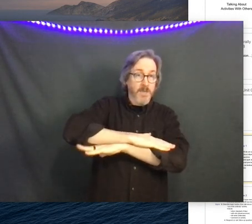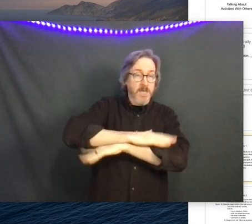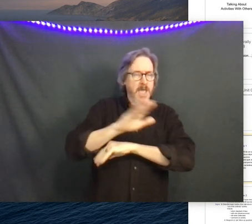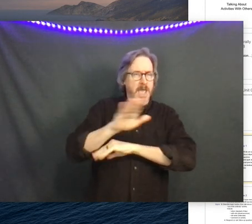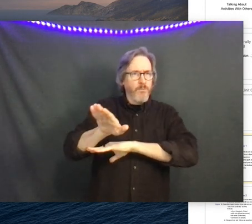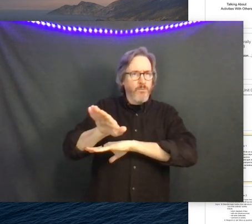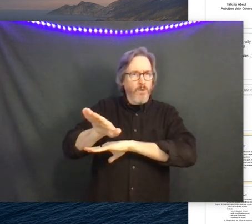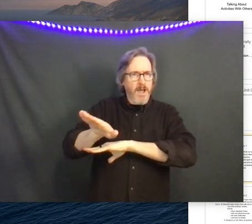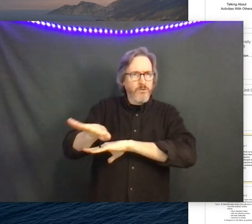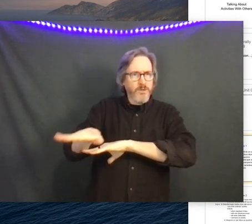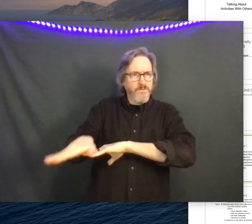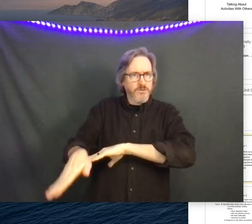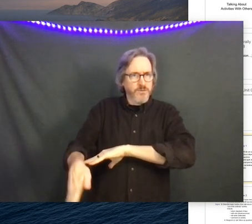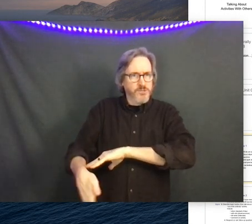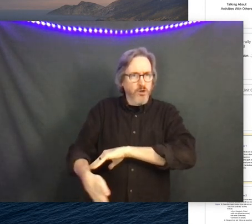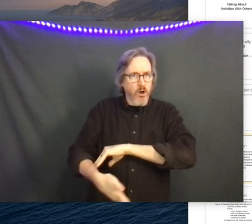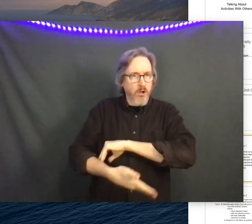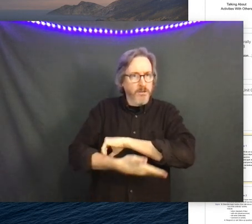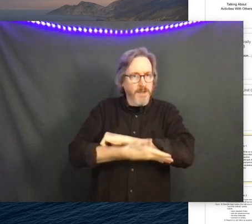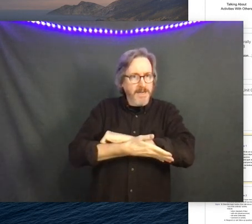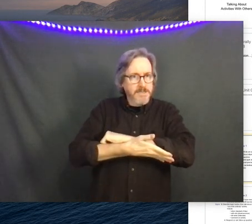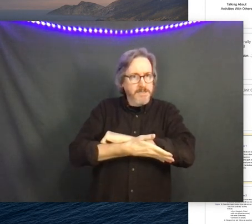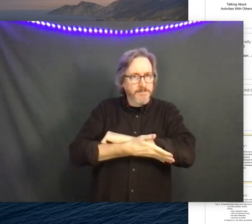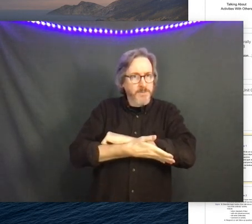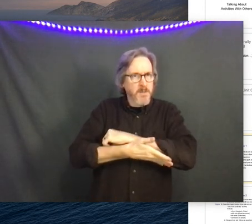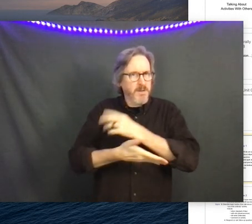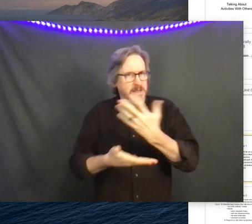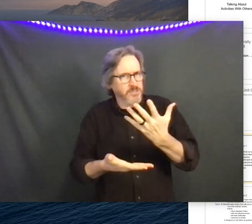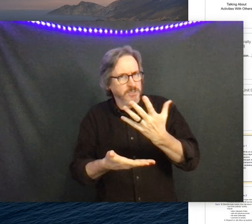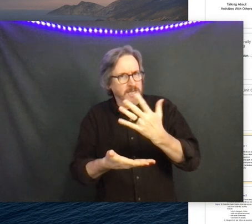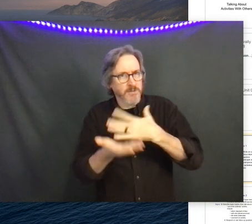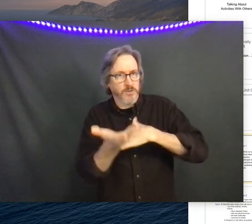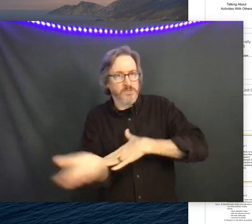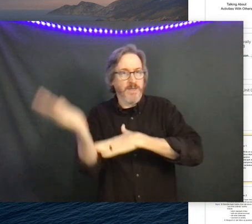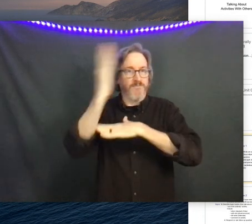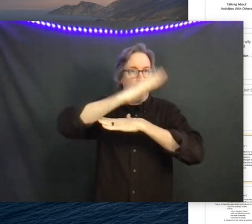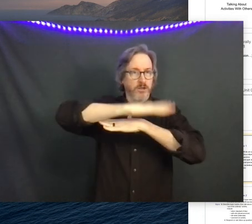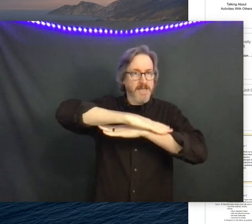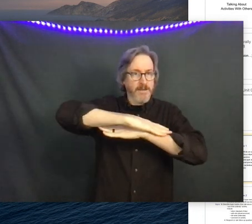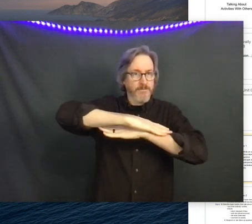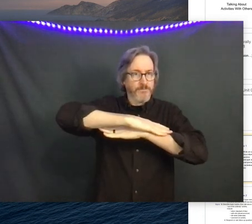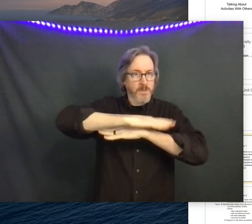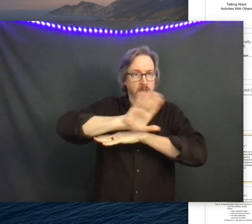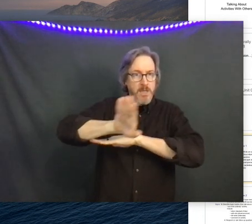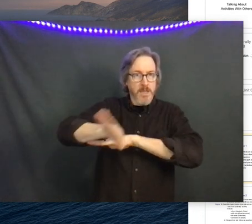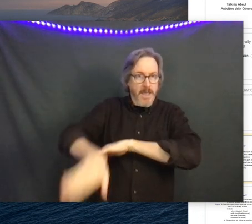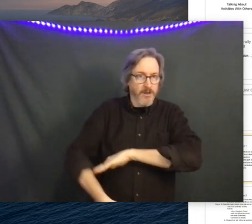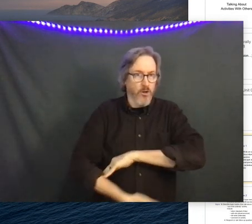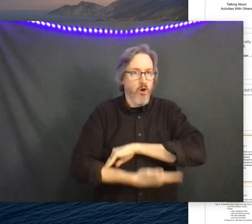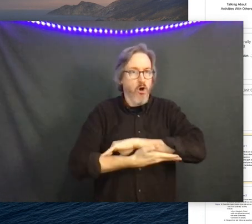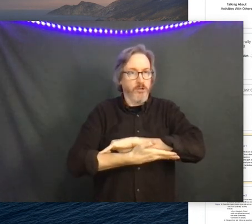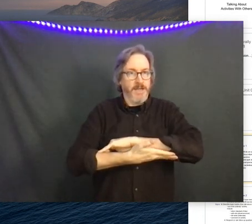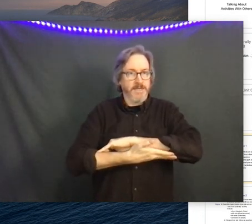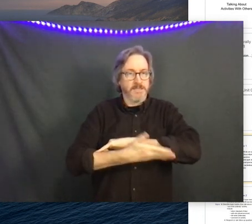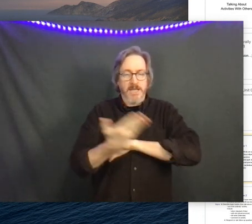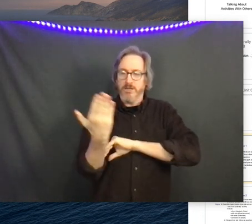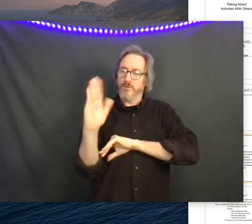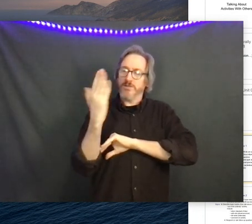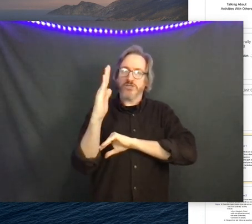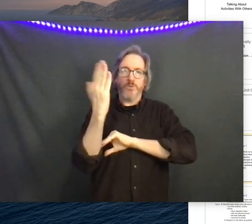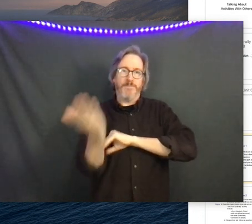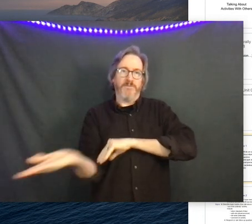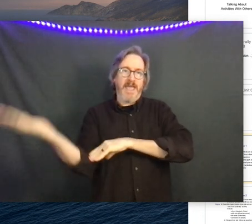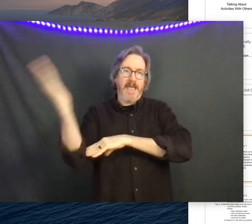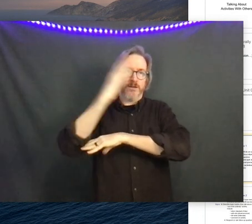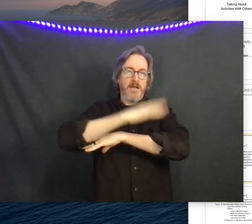day? And I don't think we've introduced all night, but now's a good time to do it. So we have all day and all night. And you do it